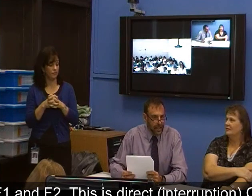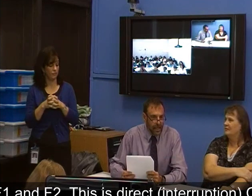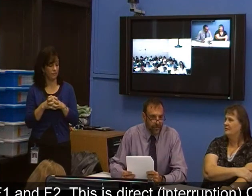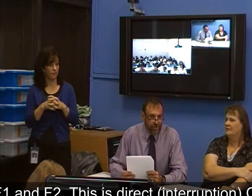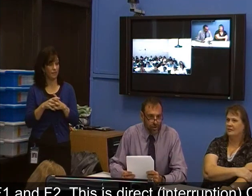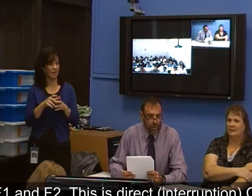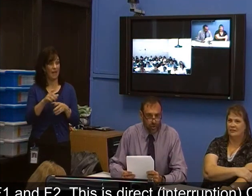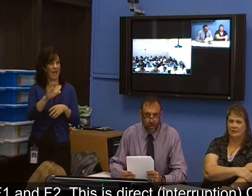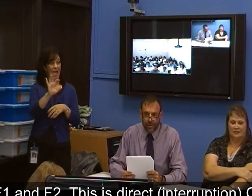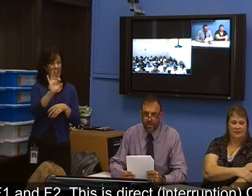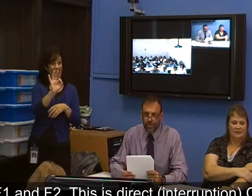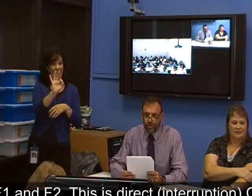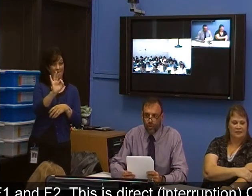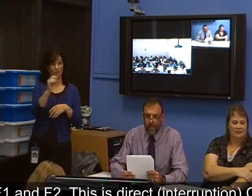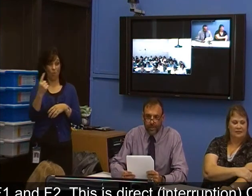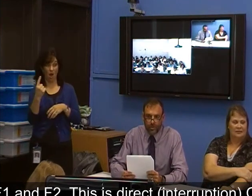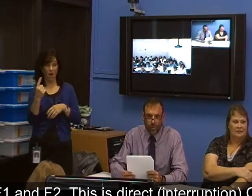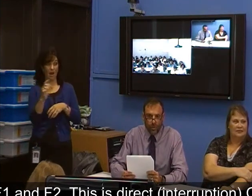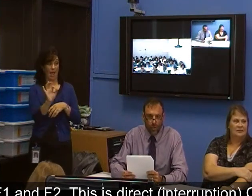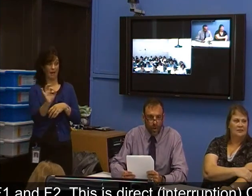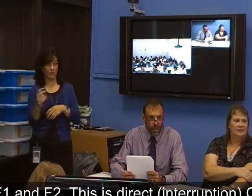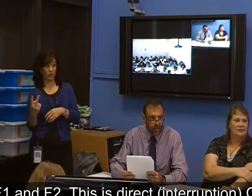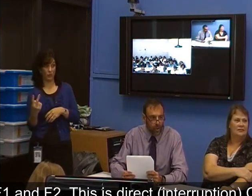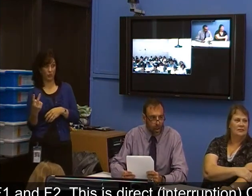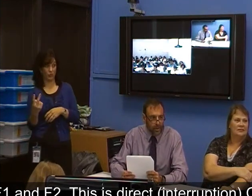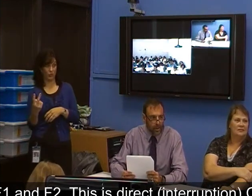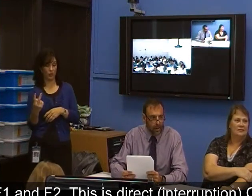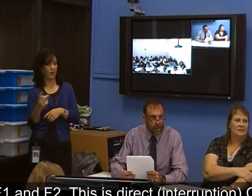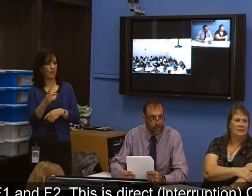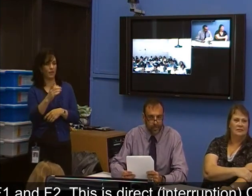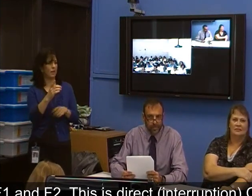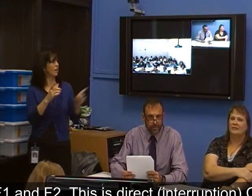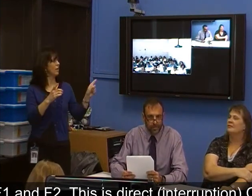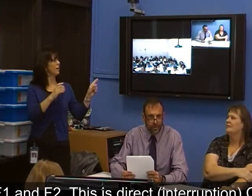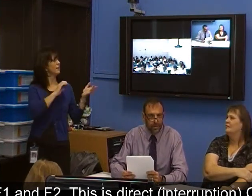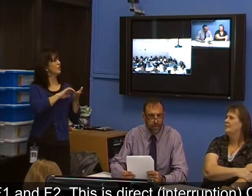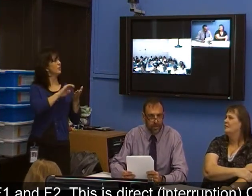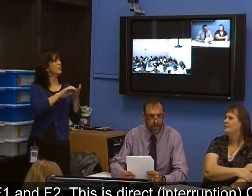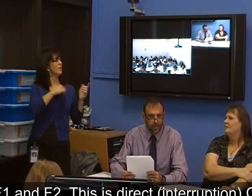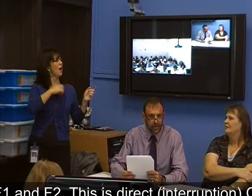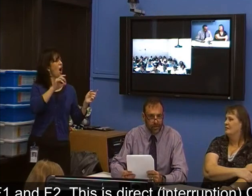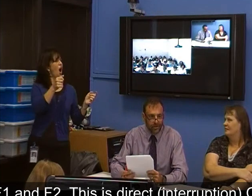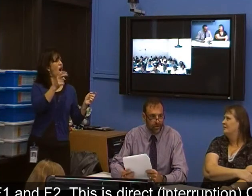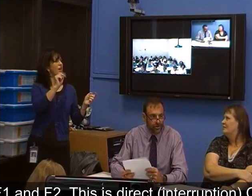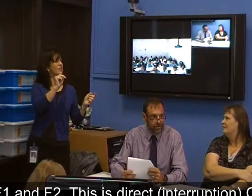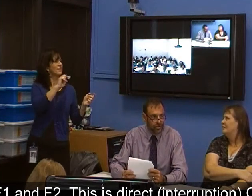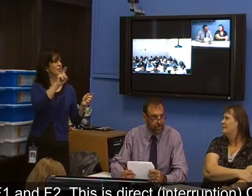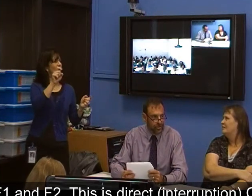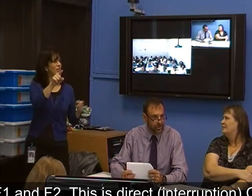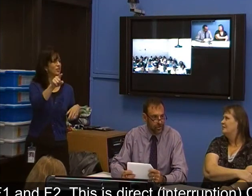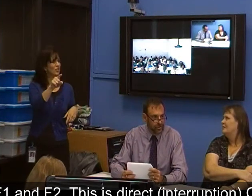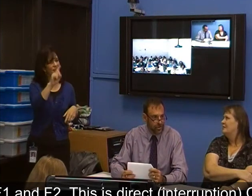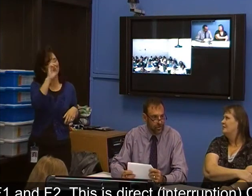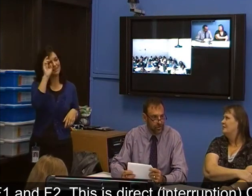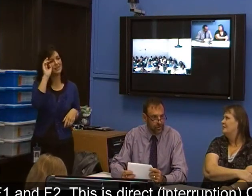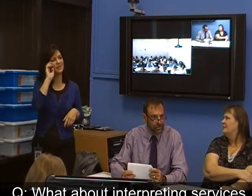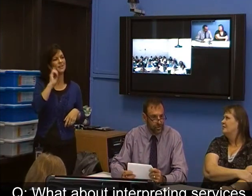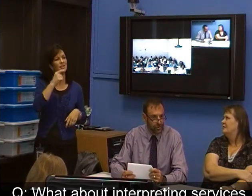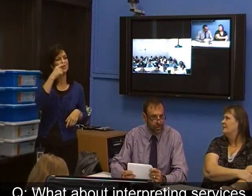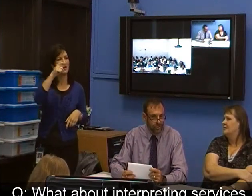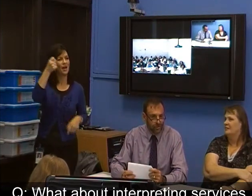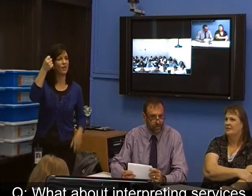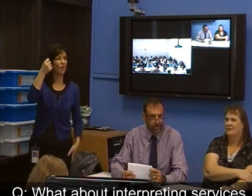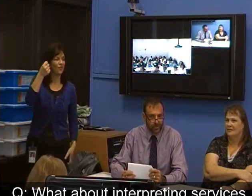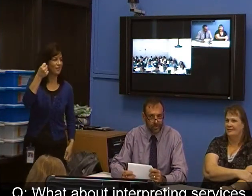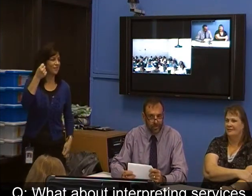F1 and F2. This is direct one-on-one. Excuse me, Ogden has a question as well. Could you please